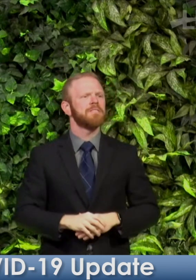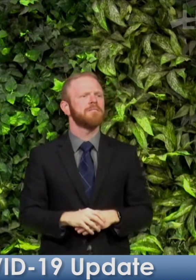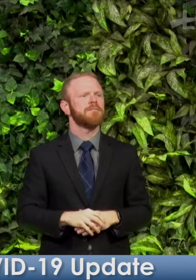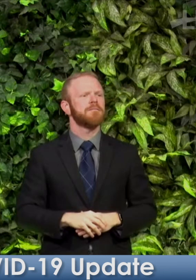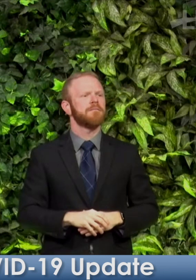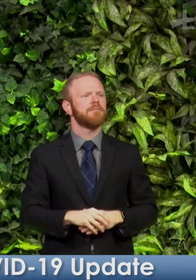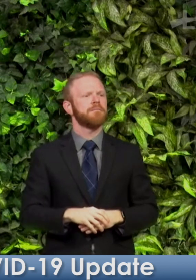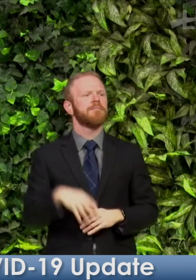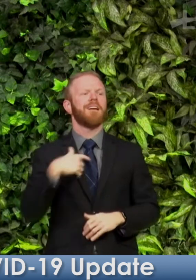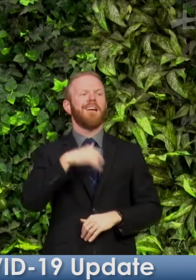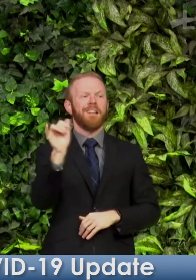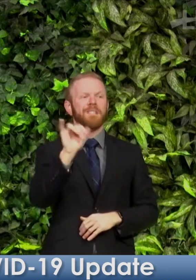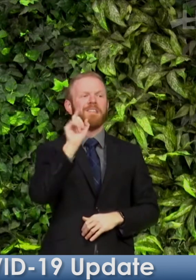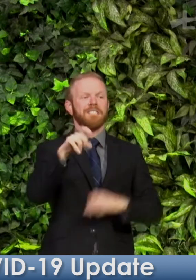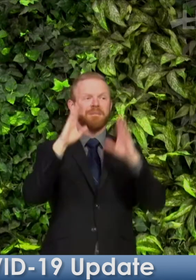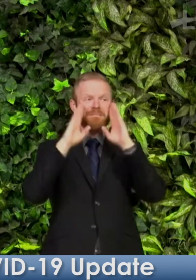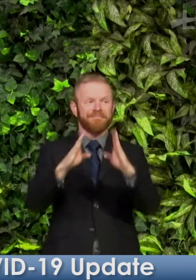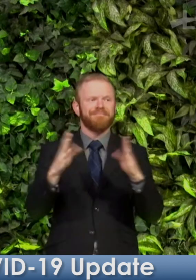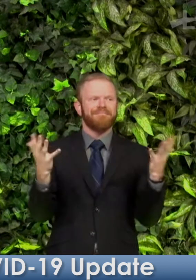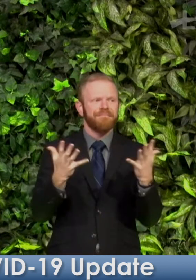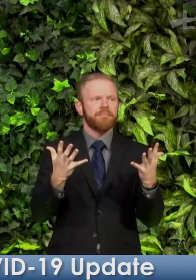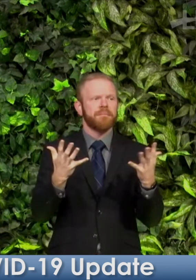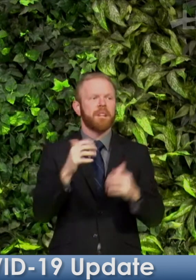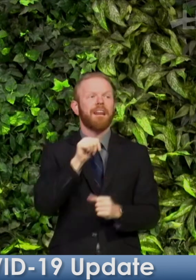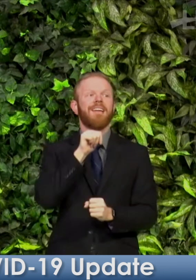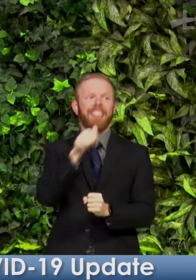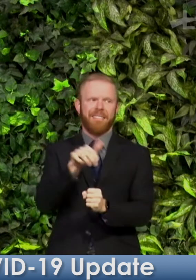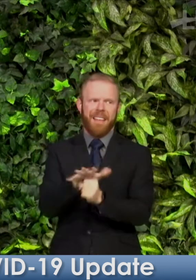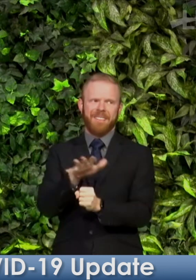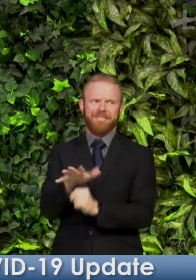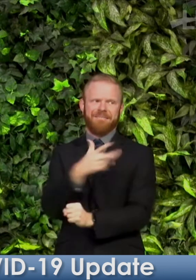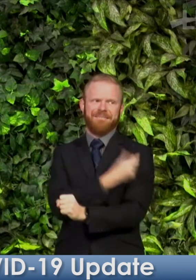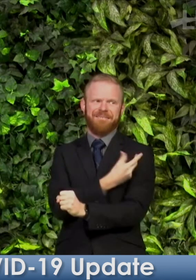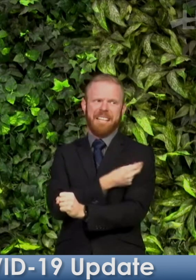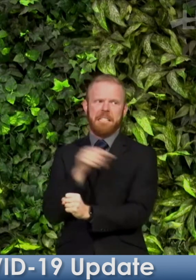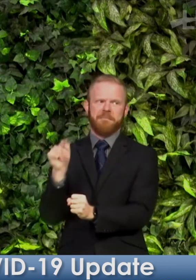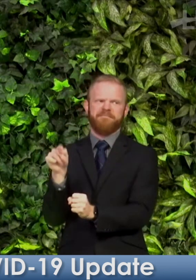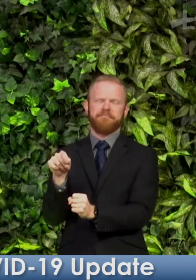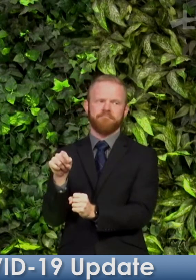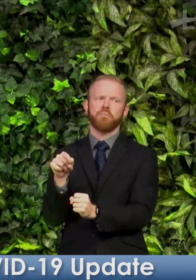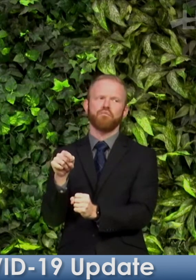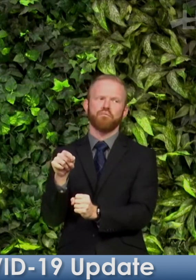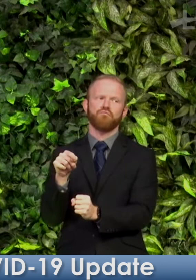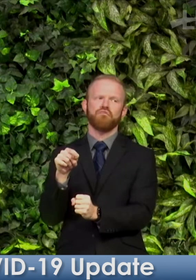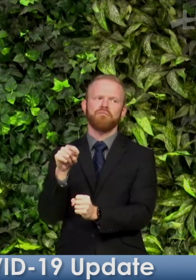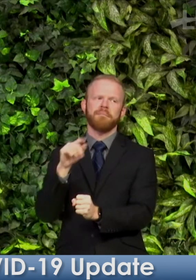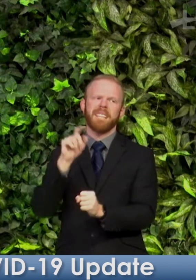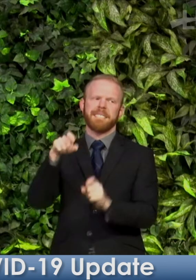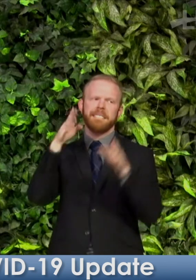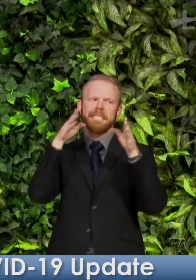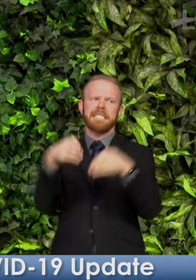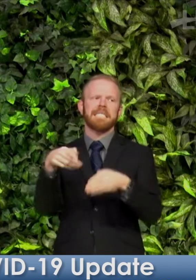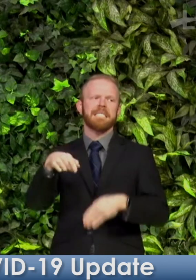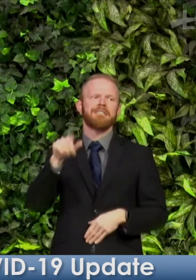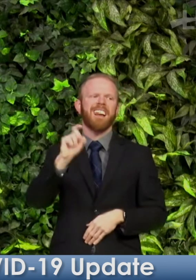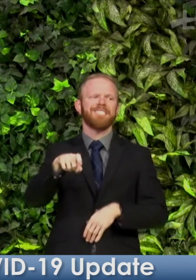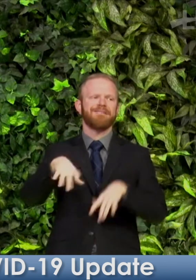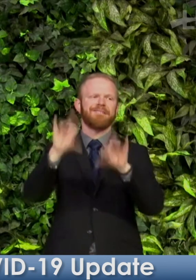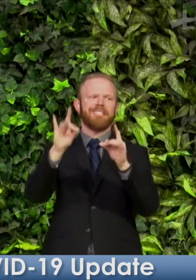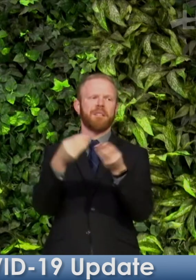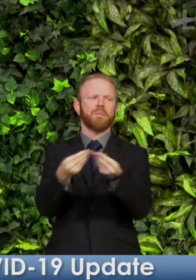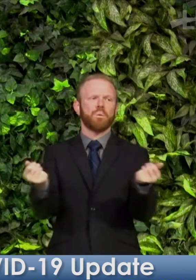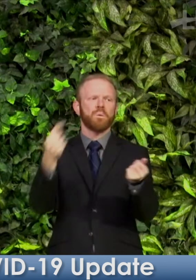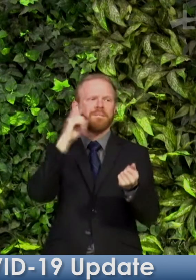There's not enough vaccinations. There's not enough doses. There's not enough vaccines to accommodate the need and